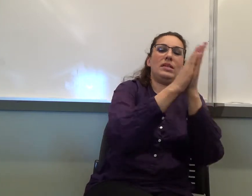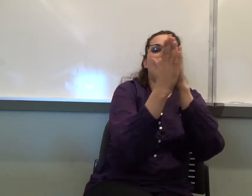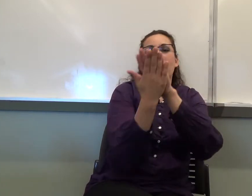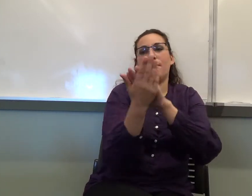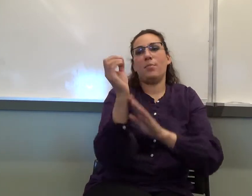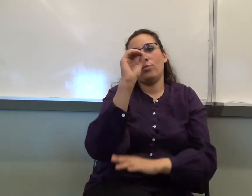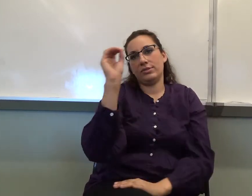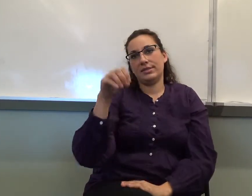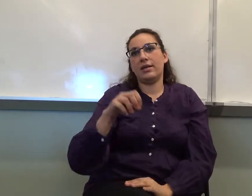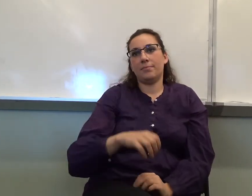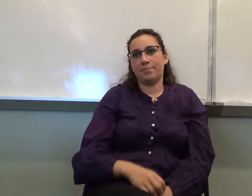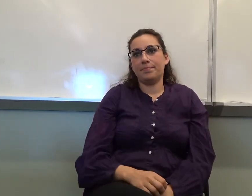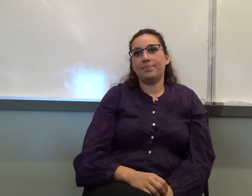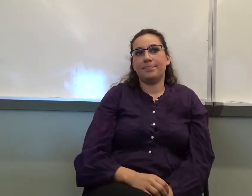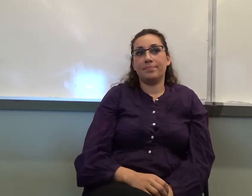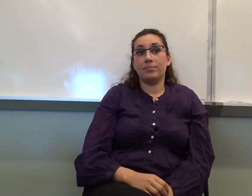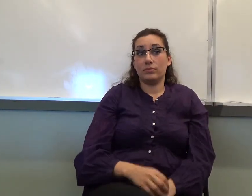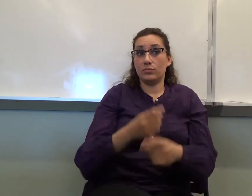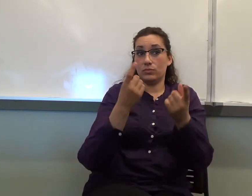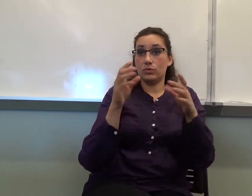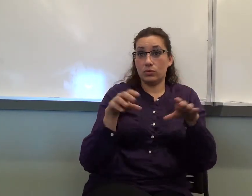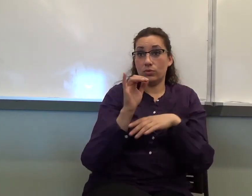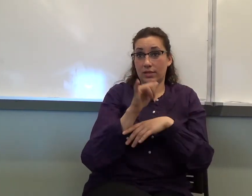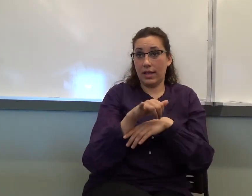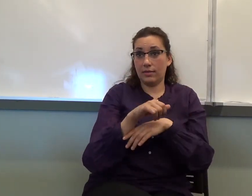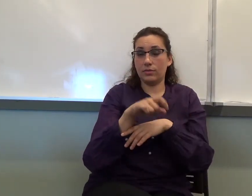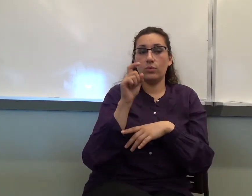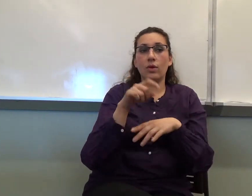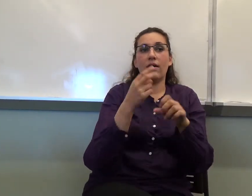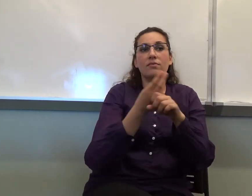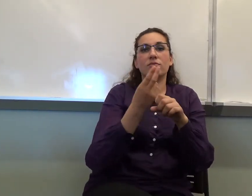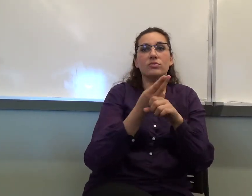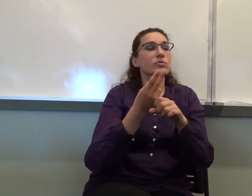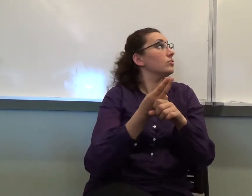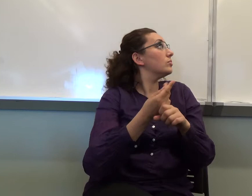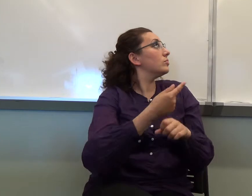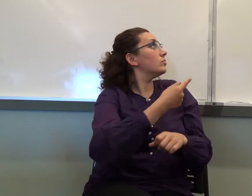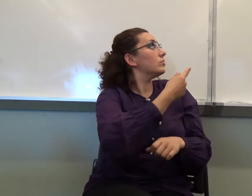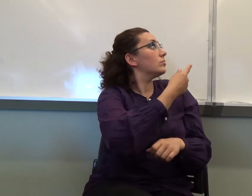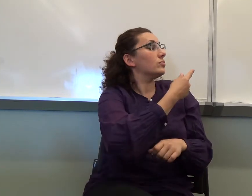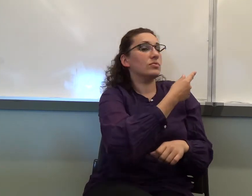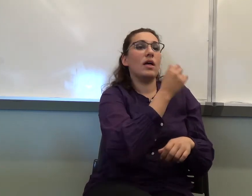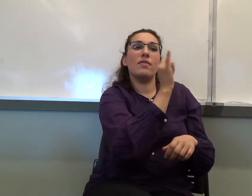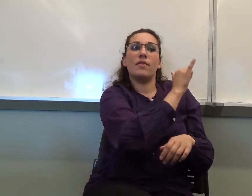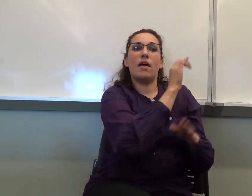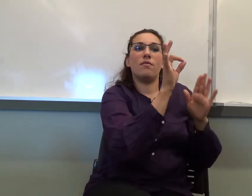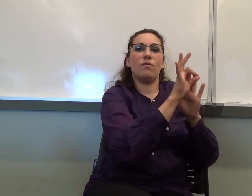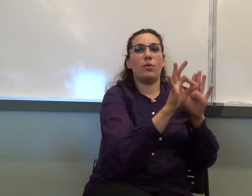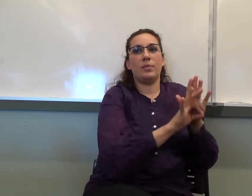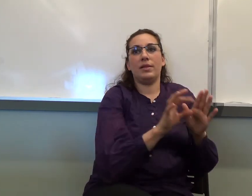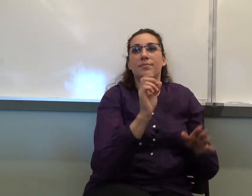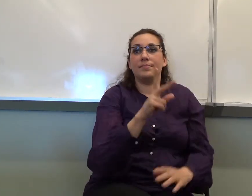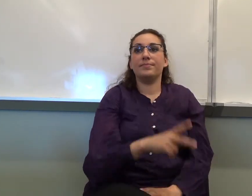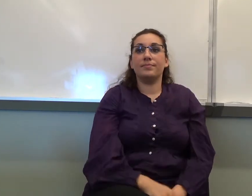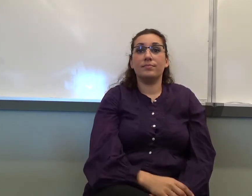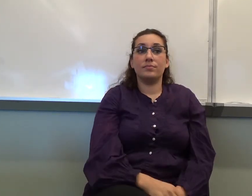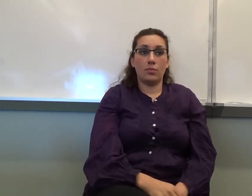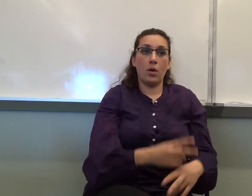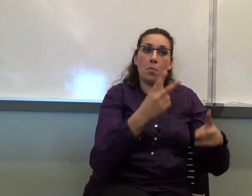percent. And in order to do that, we have to use this when we were really multiplying by 1 to do that. We can't